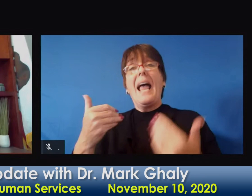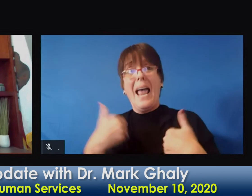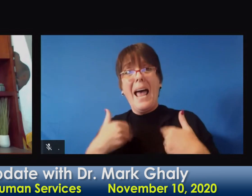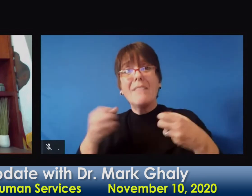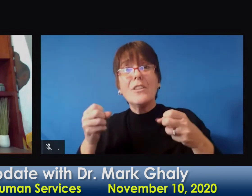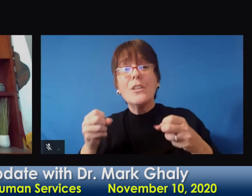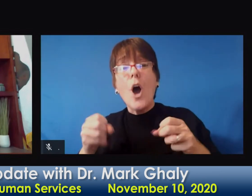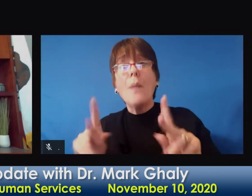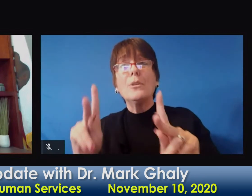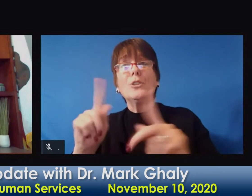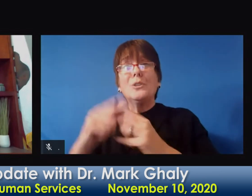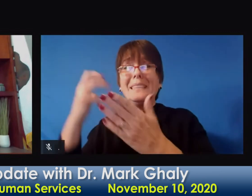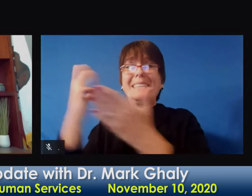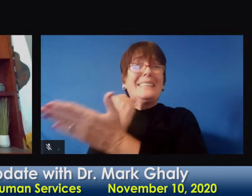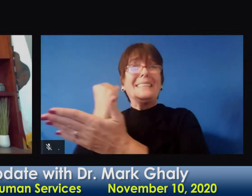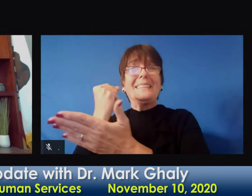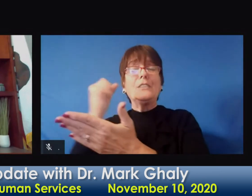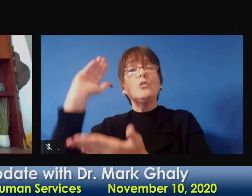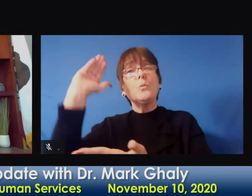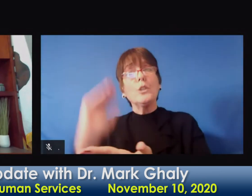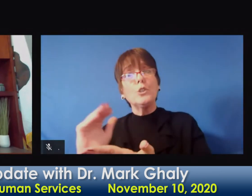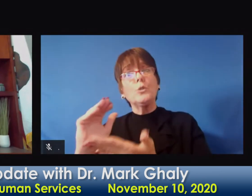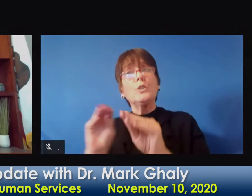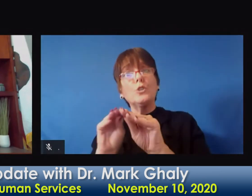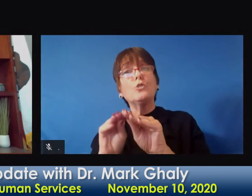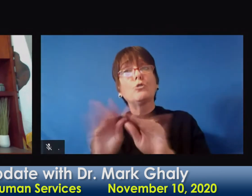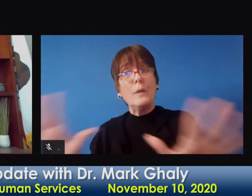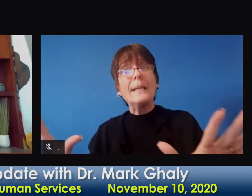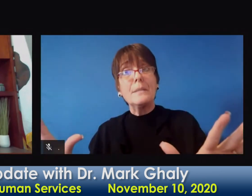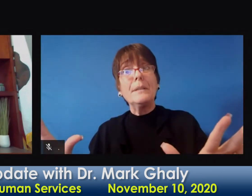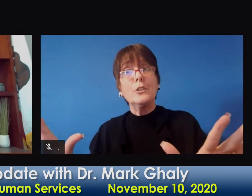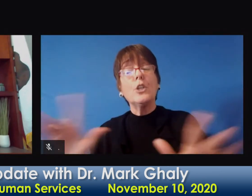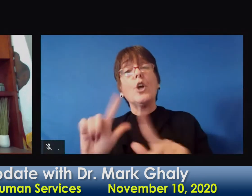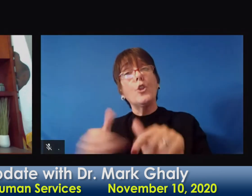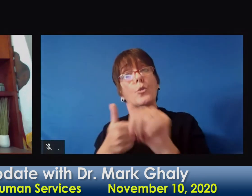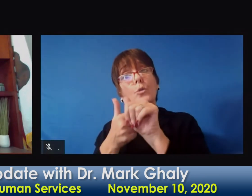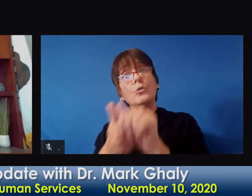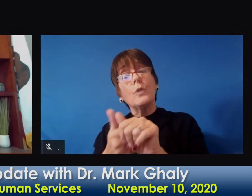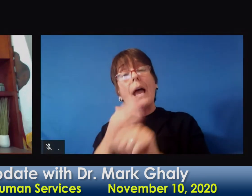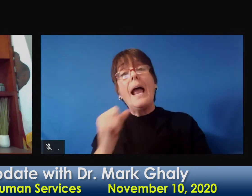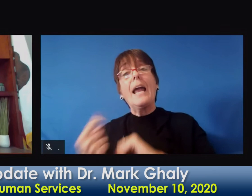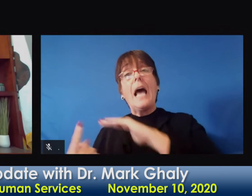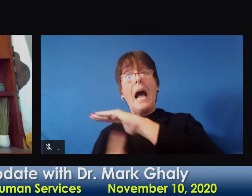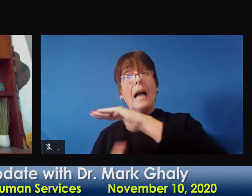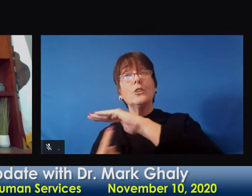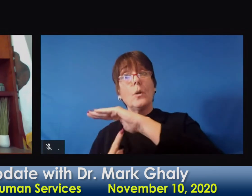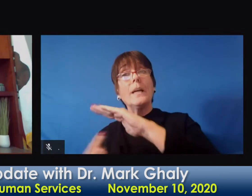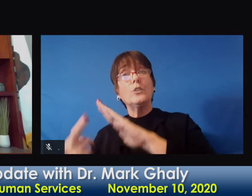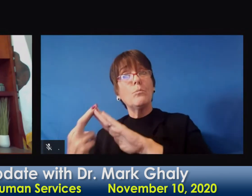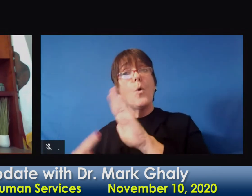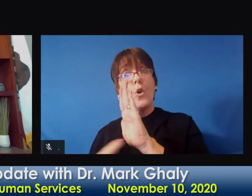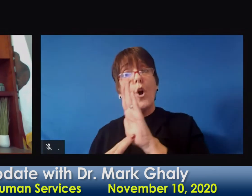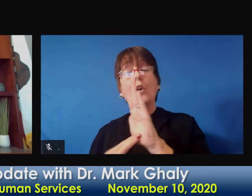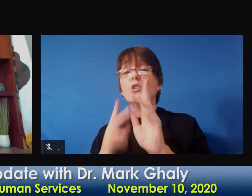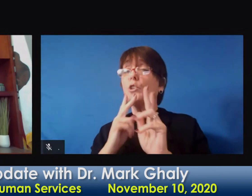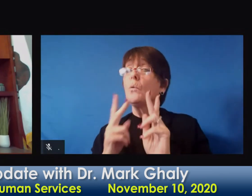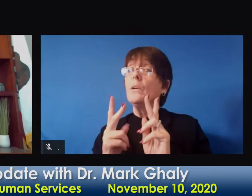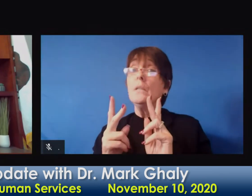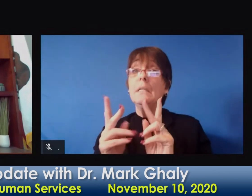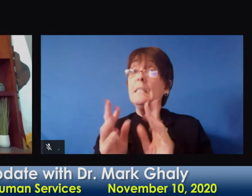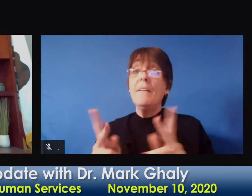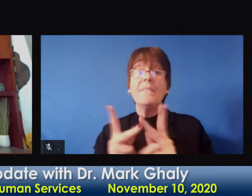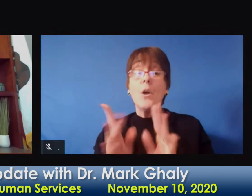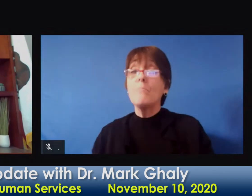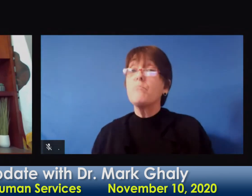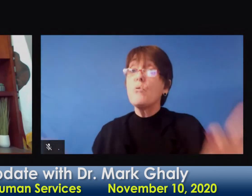to reduce transmission through the additional contact tracing and isolation protocols. So it's a vital strategy for